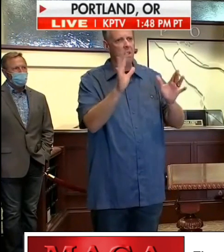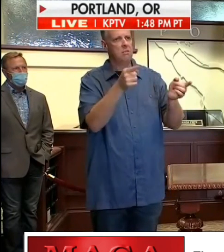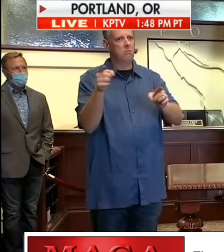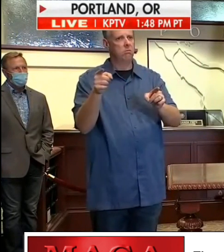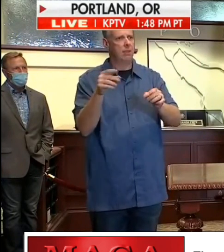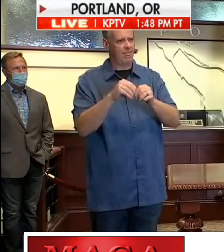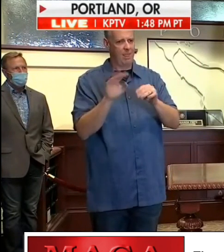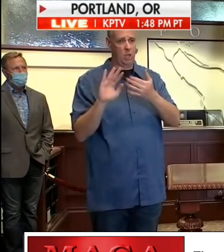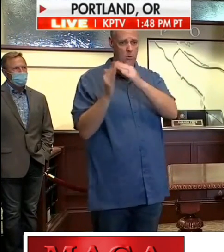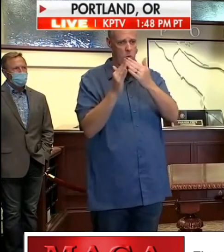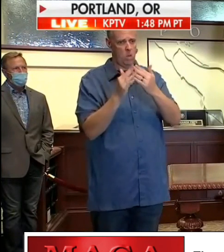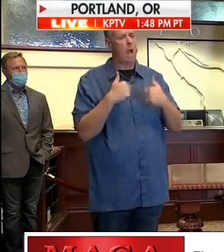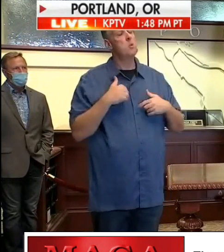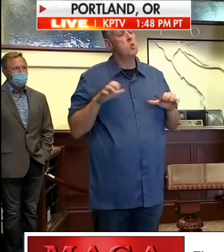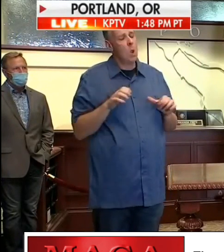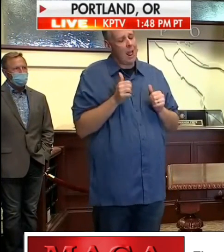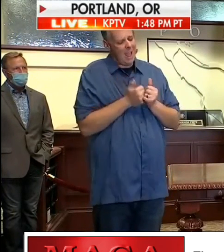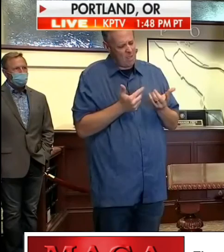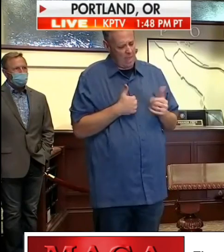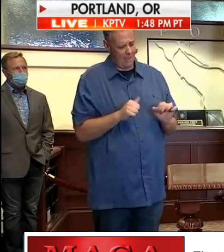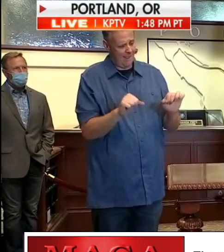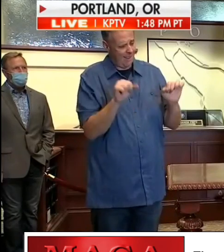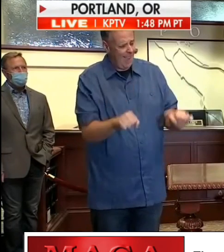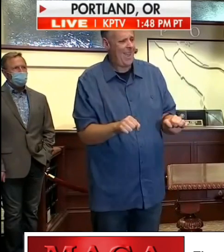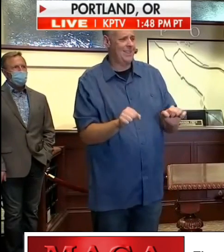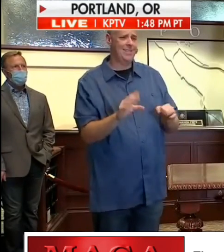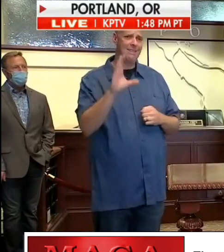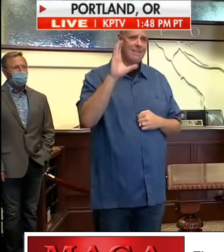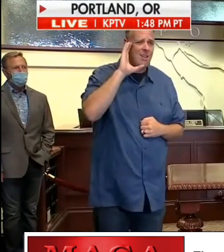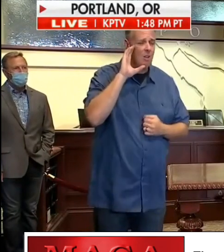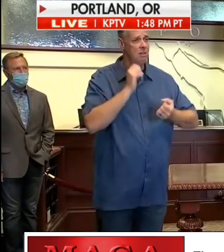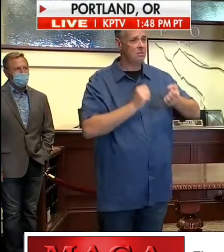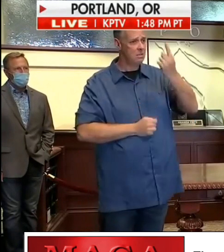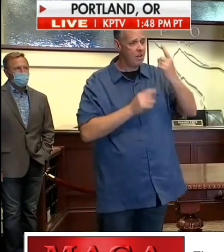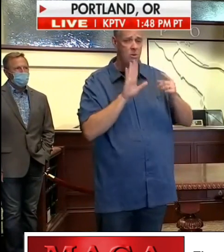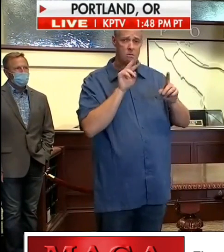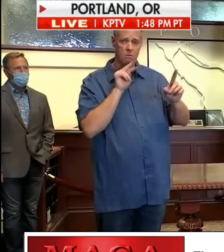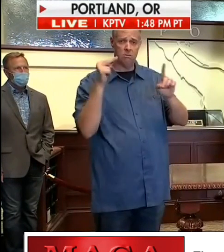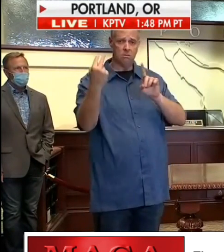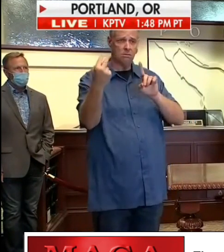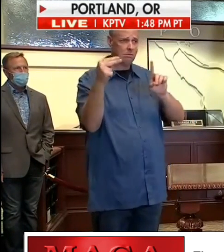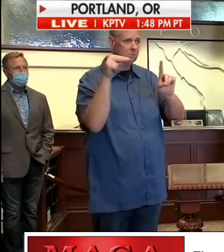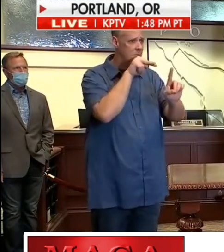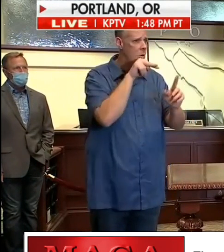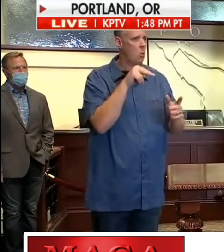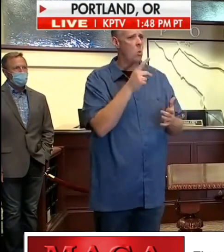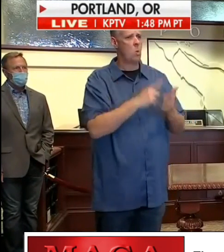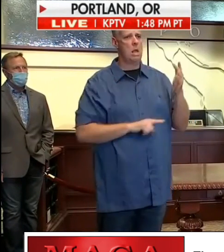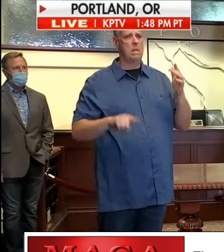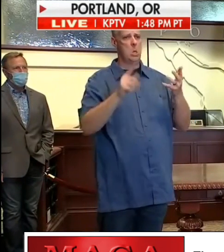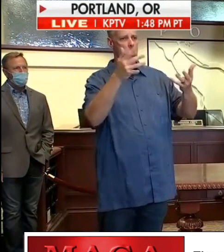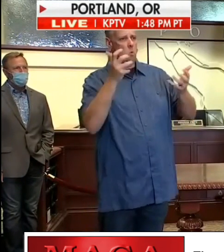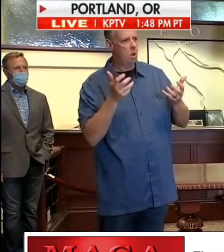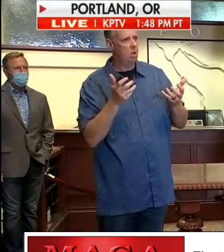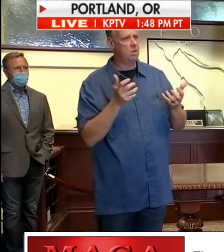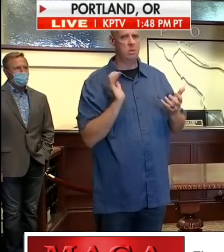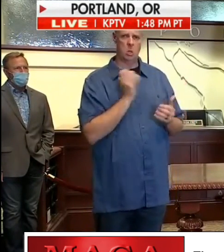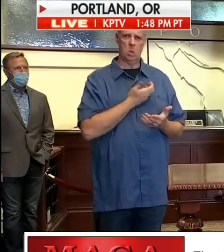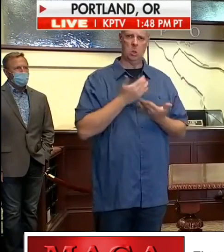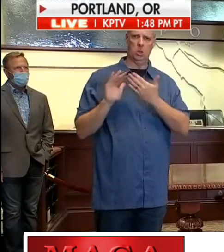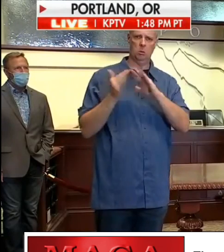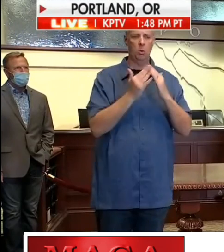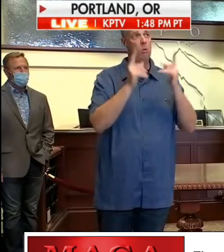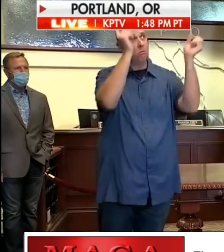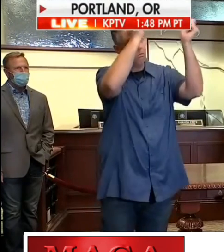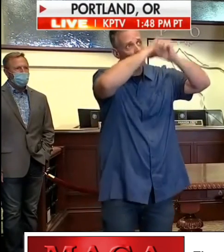I doing everything I possibly can to hear and understand different perspectives about what people want our community to